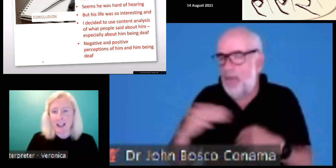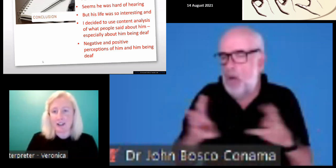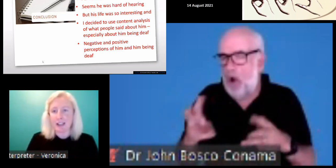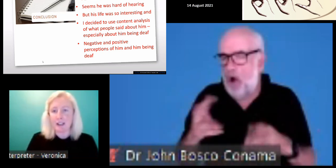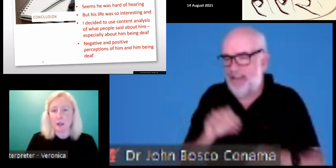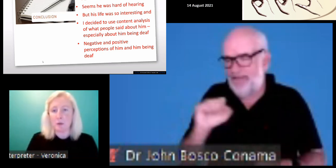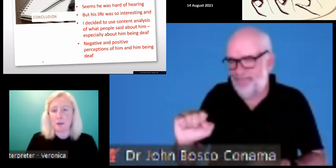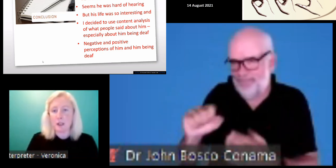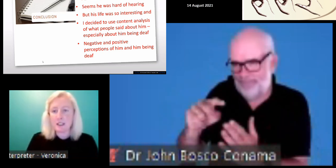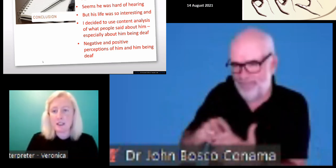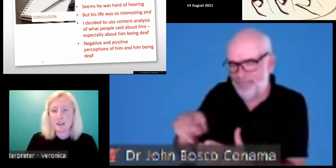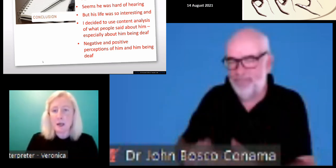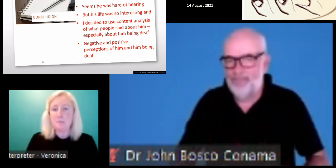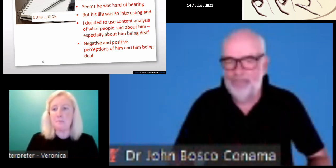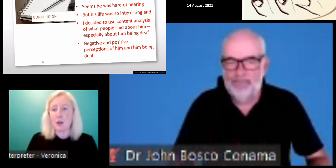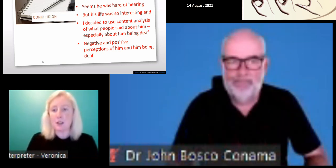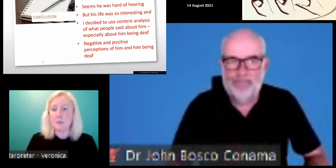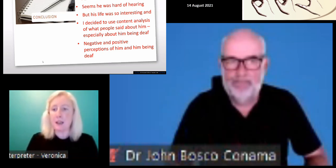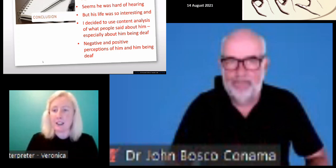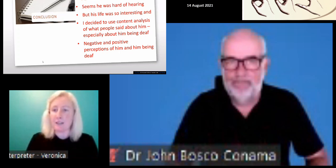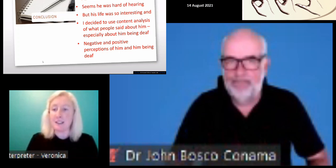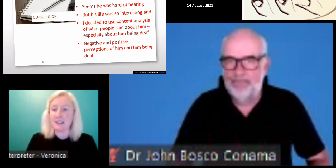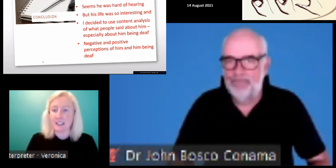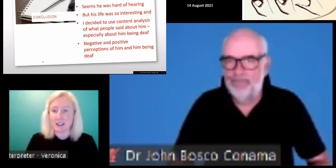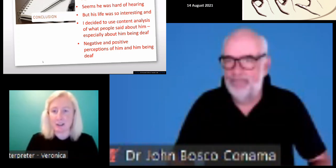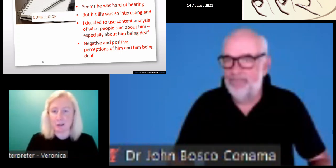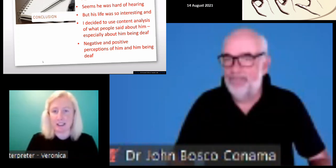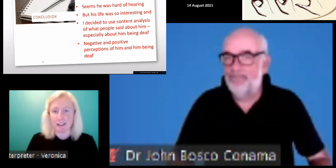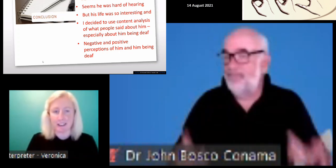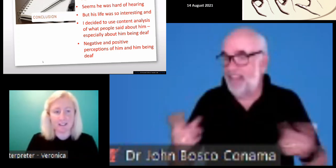that that's what was wanted, but may not have been stated so clearly.